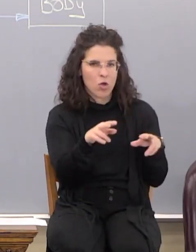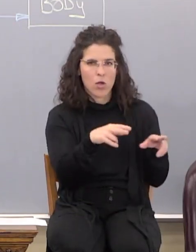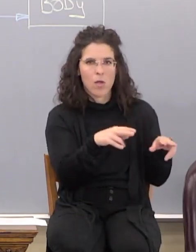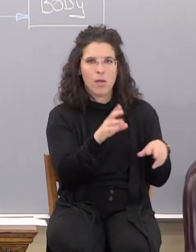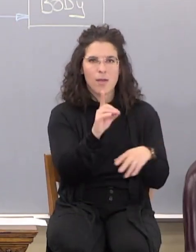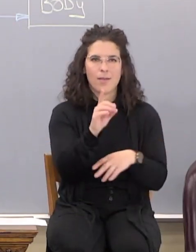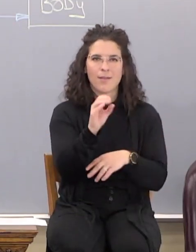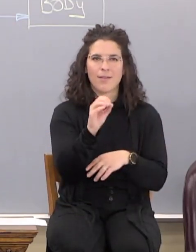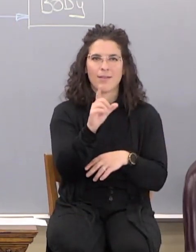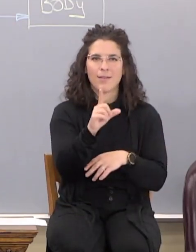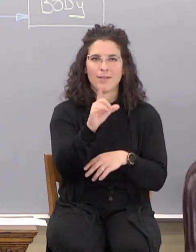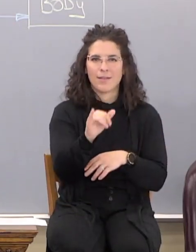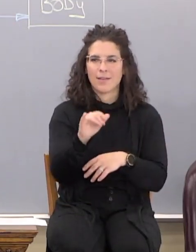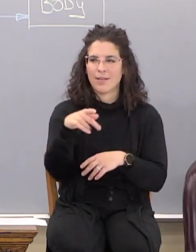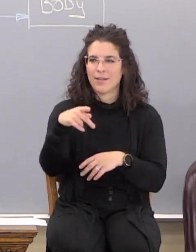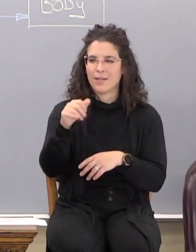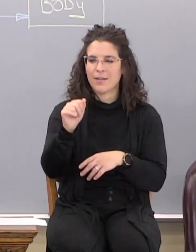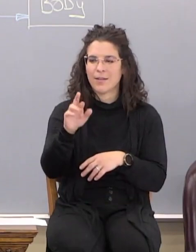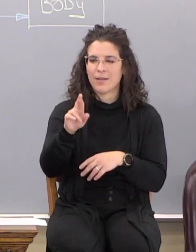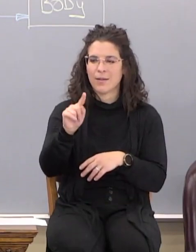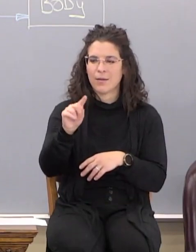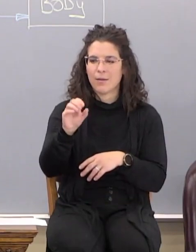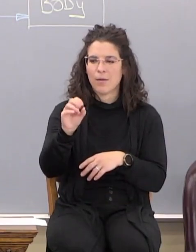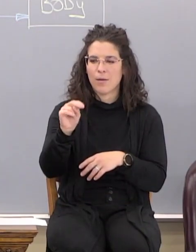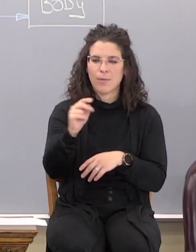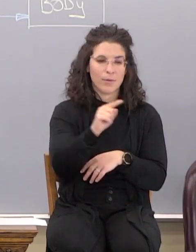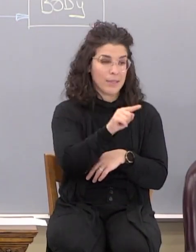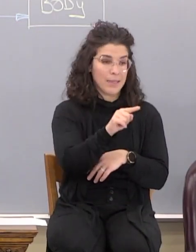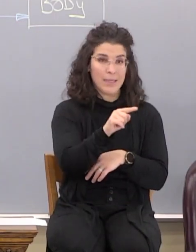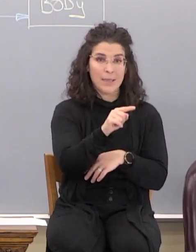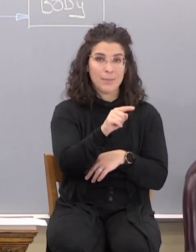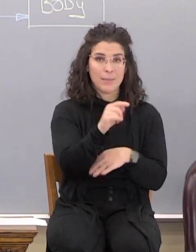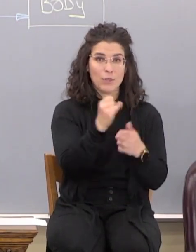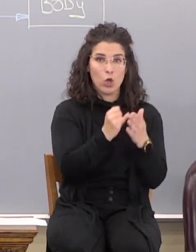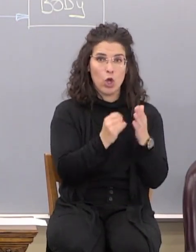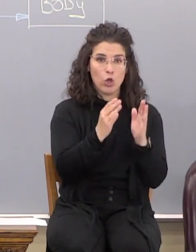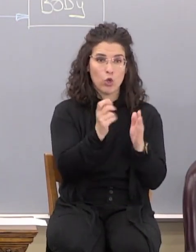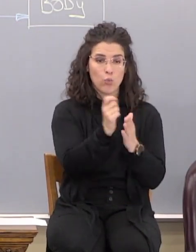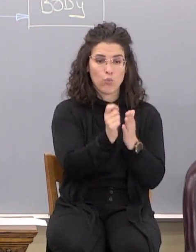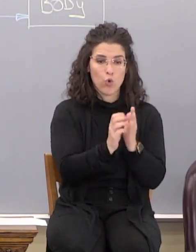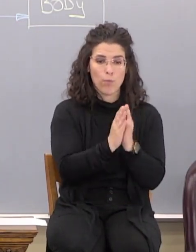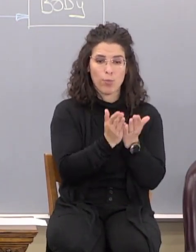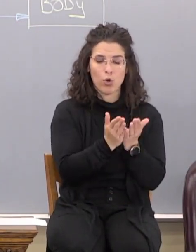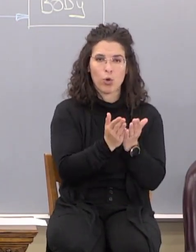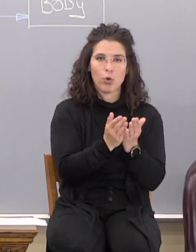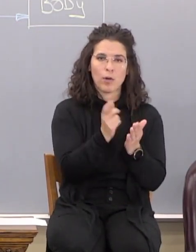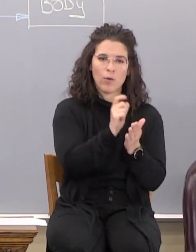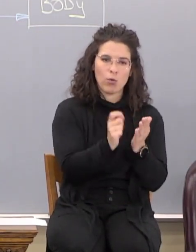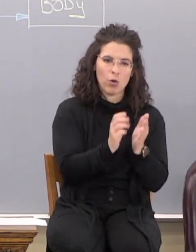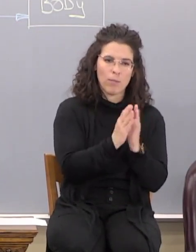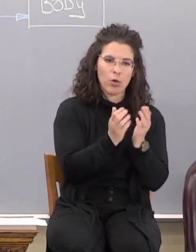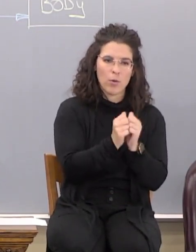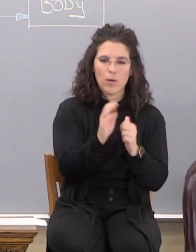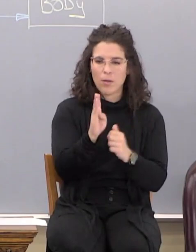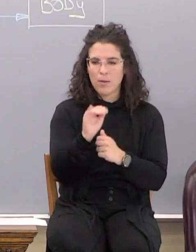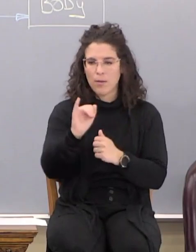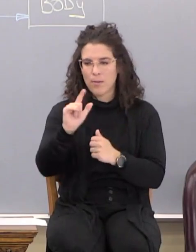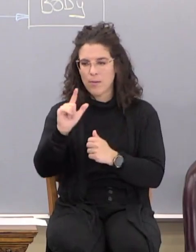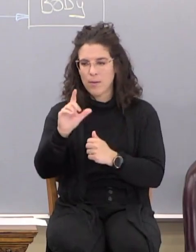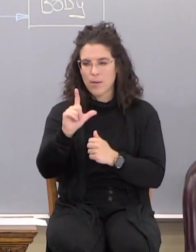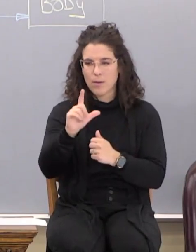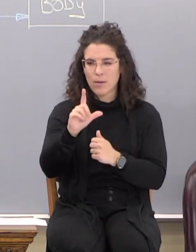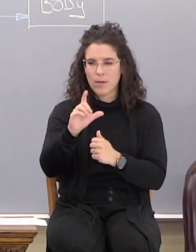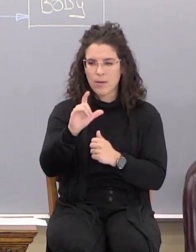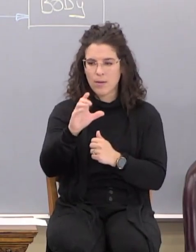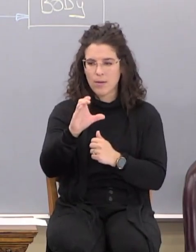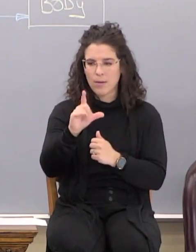Dolly Parton and him wrote a book. I'm thinking, Dolly Parton? Now, he wrote a book with Bill Clinton years ago, and I quit reading him after